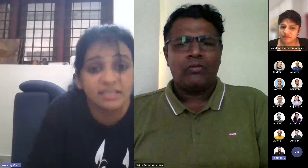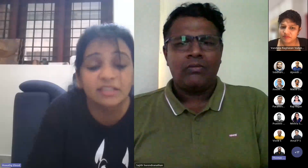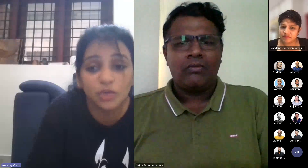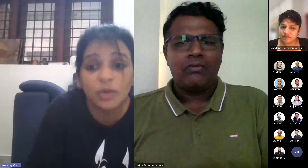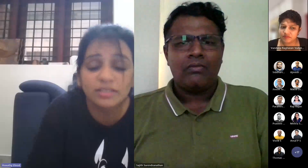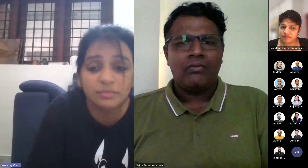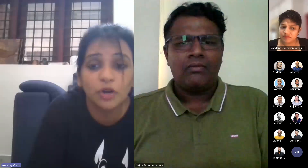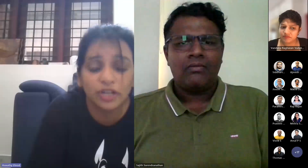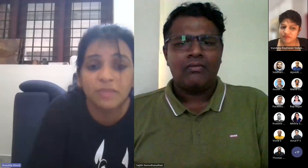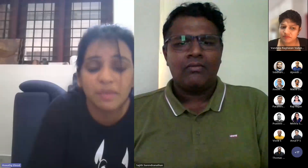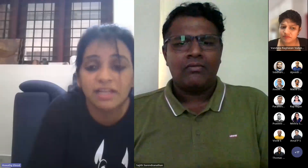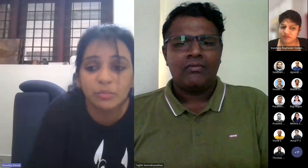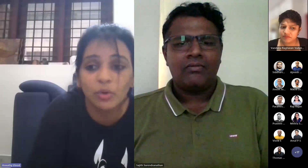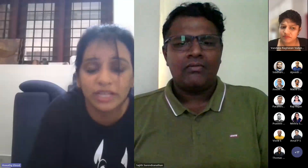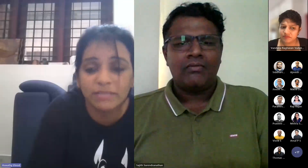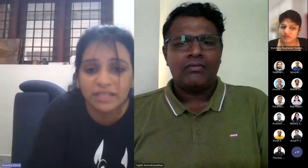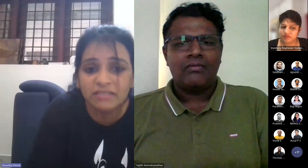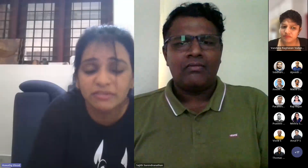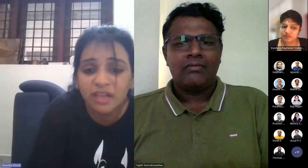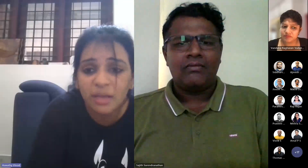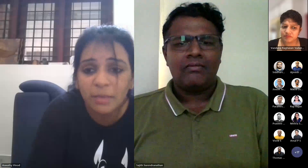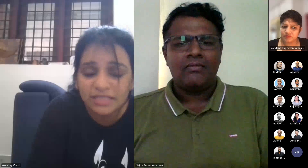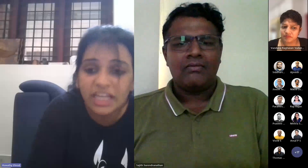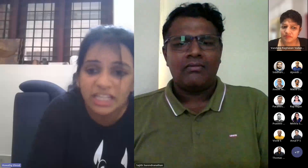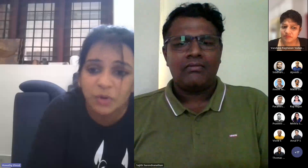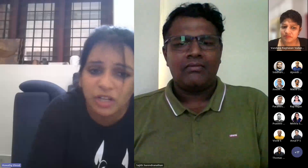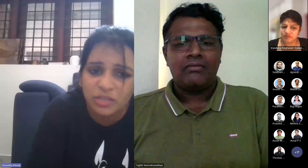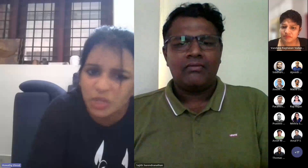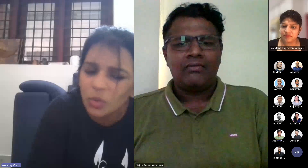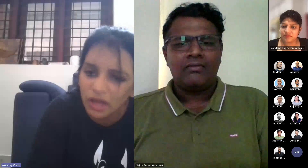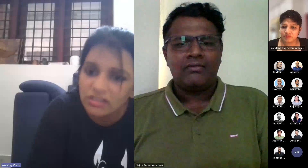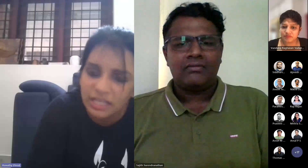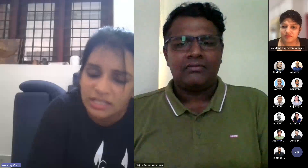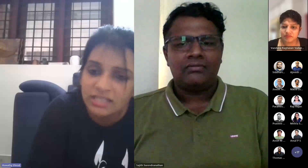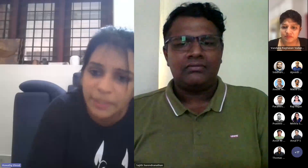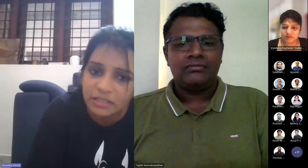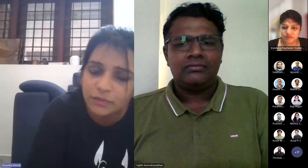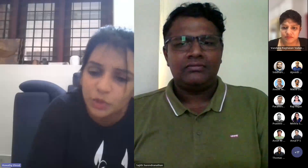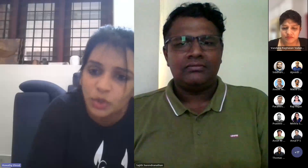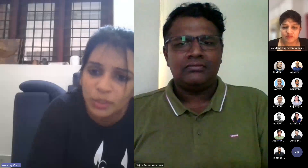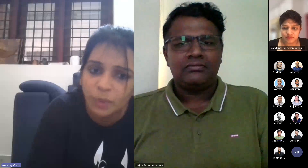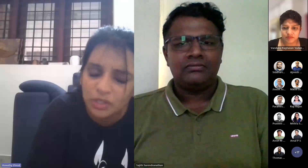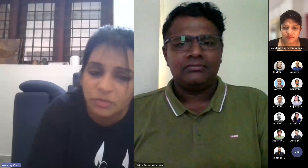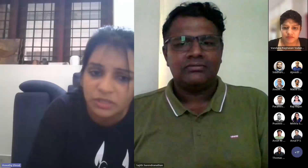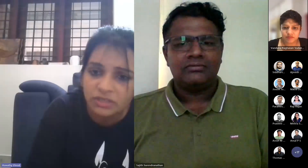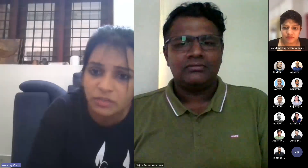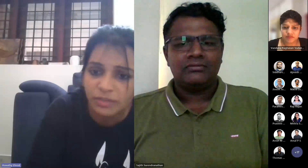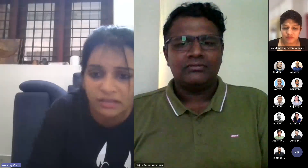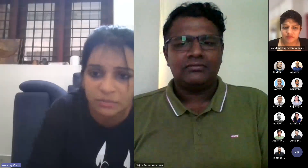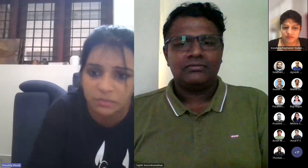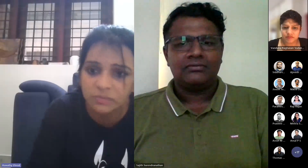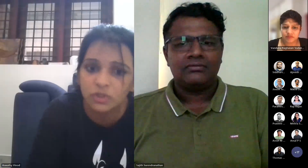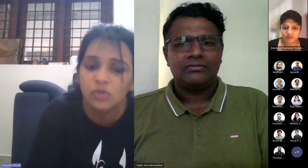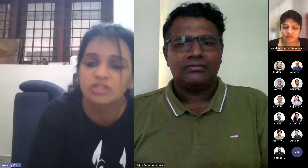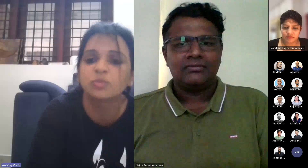Sometimes, yes, in the US, products may be a little more expensive, but Chinese products we know aren't as expensive. So it's always possible to